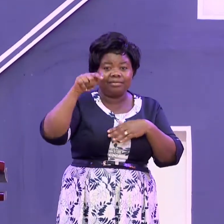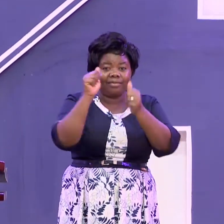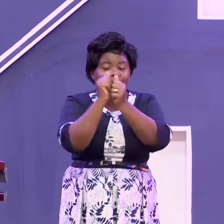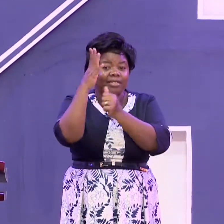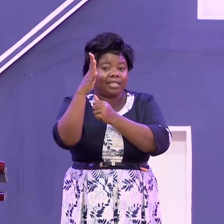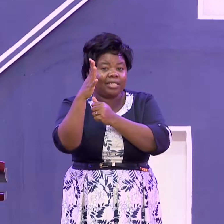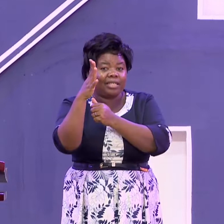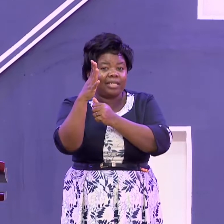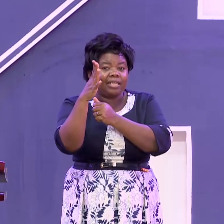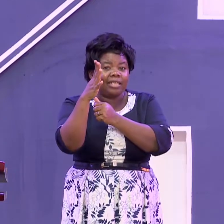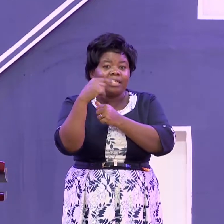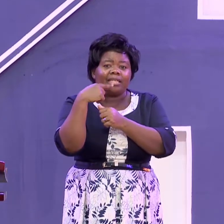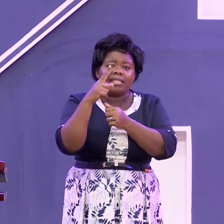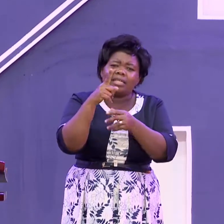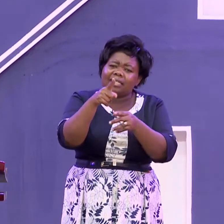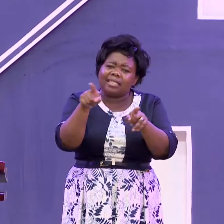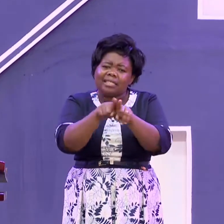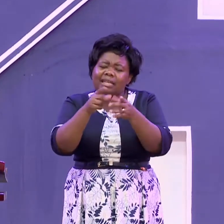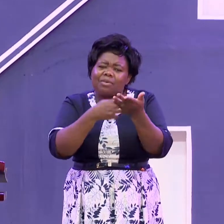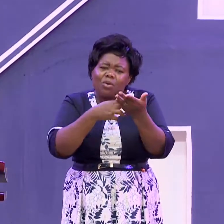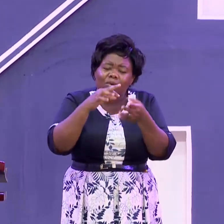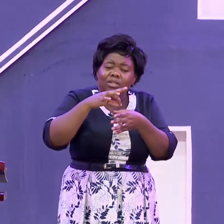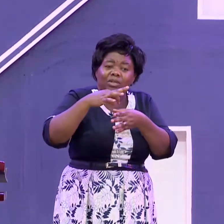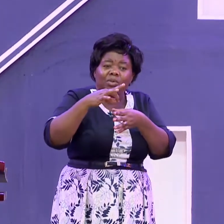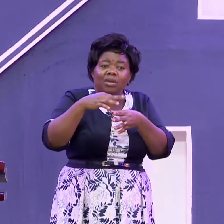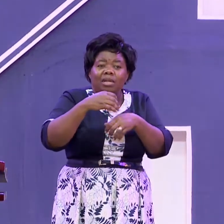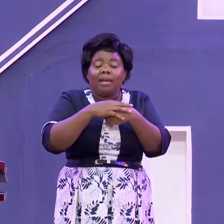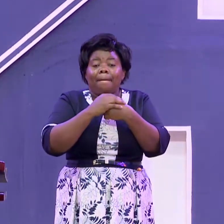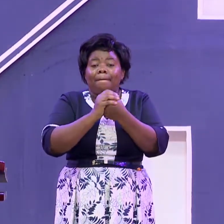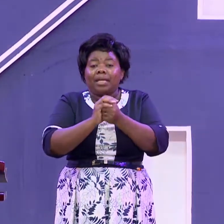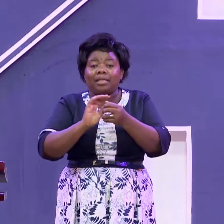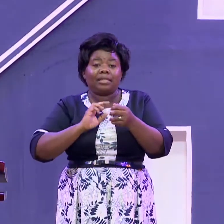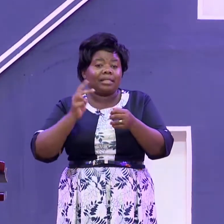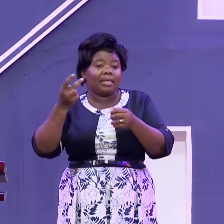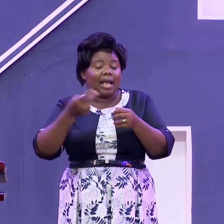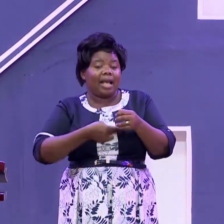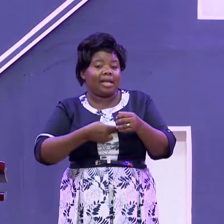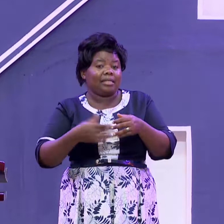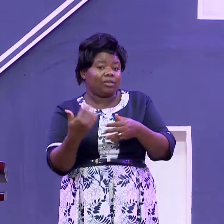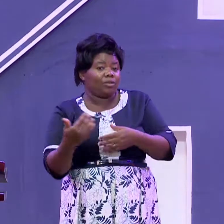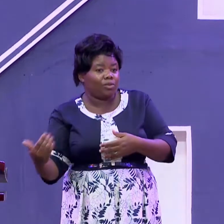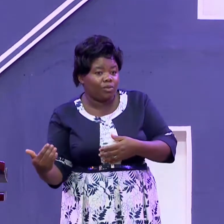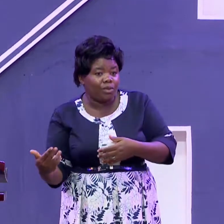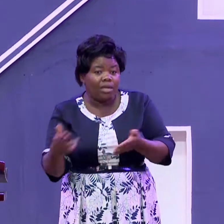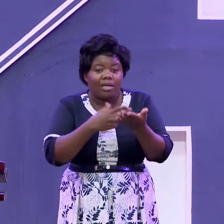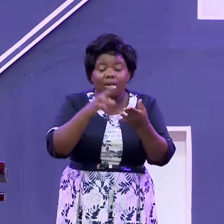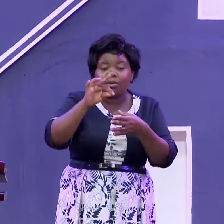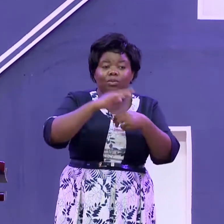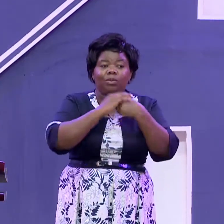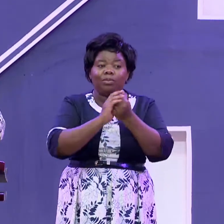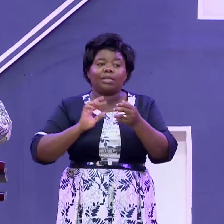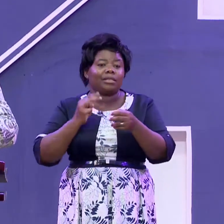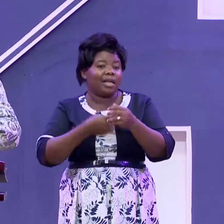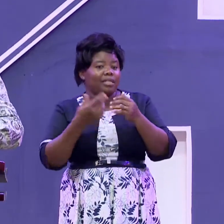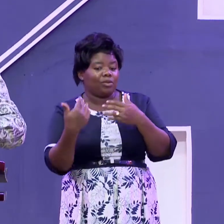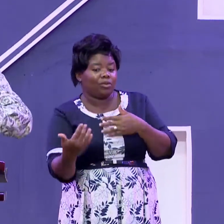Bamuyita Omwoyo atuzaaza. Is called the spirit of adoption. Exactly. Omwoyo atuzaaza. The spirit